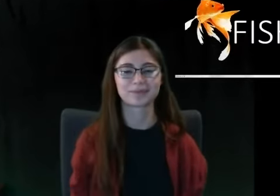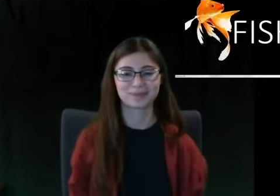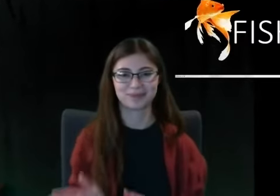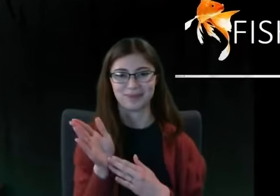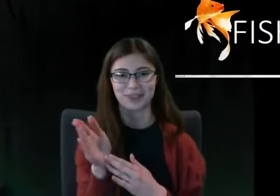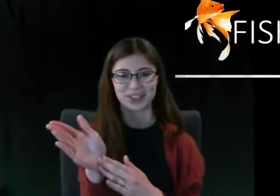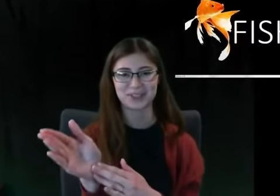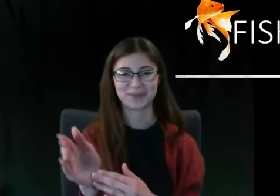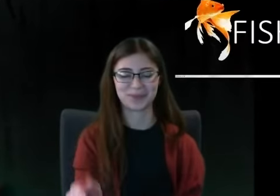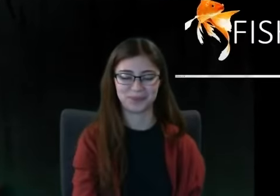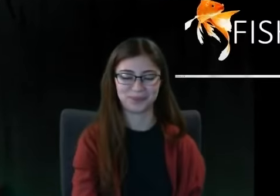Fish.